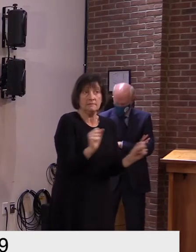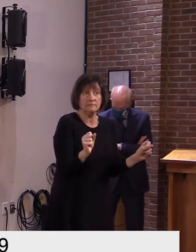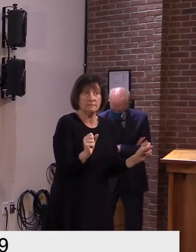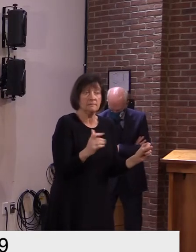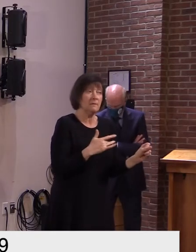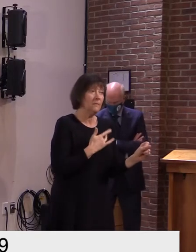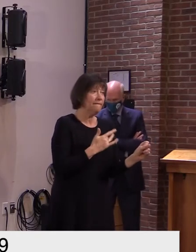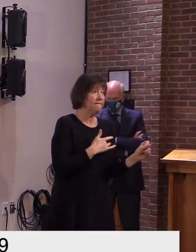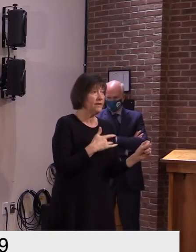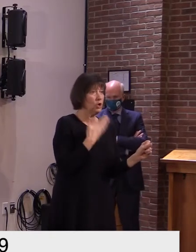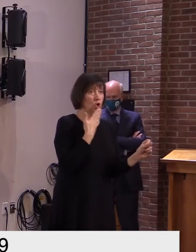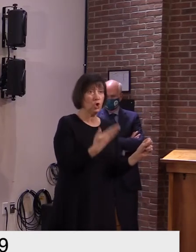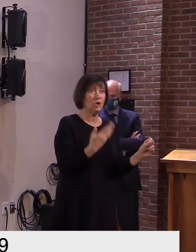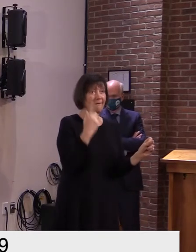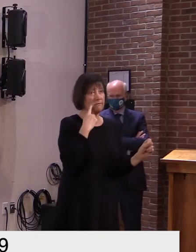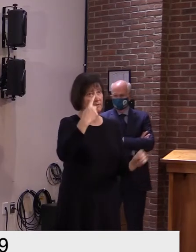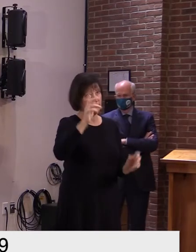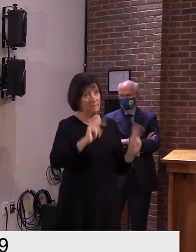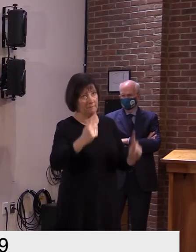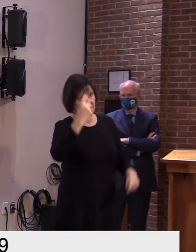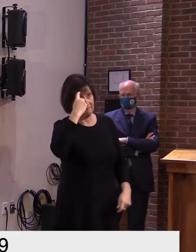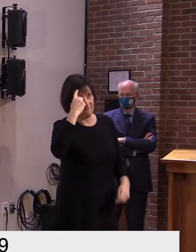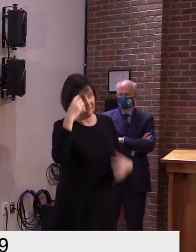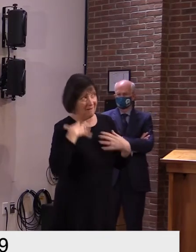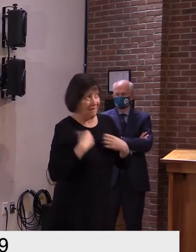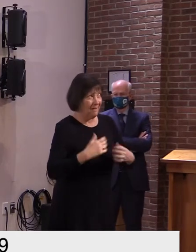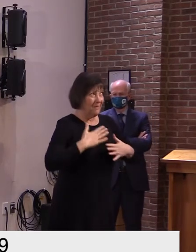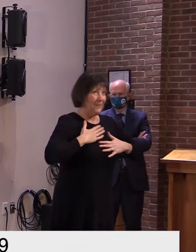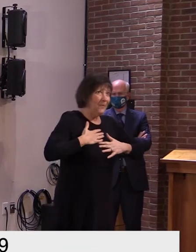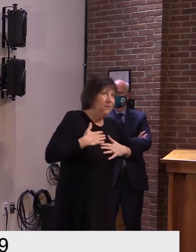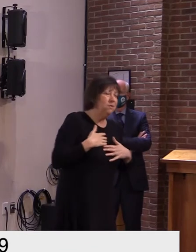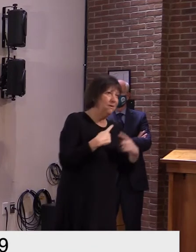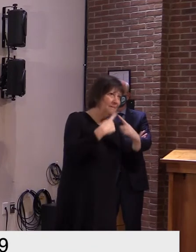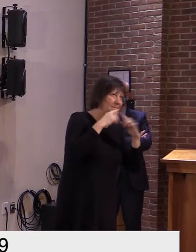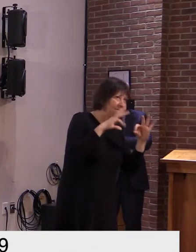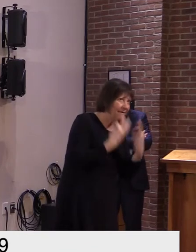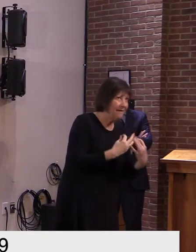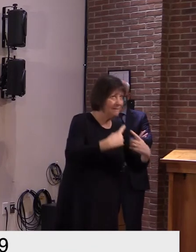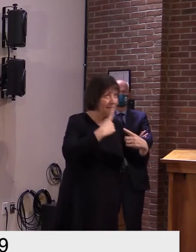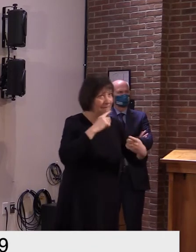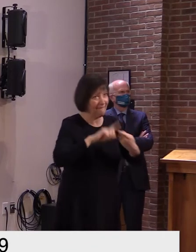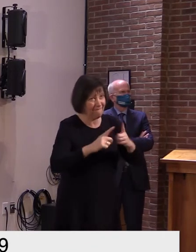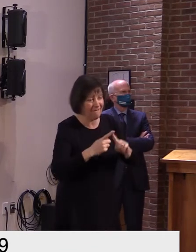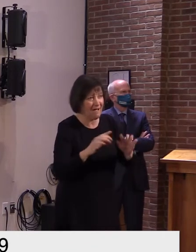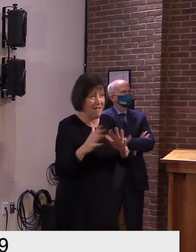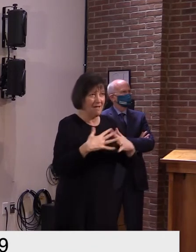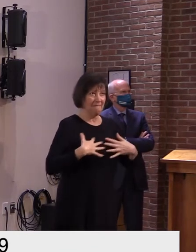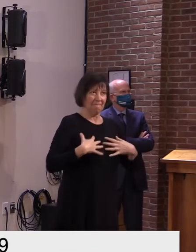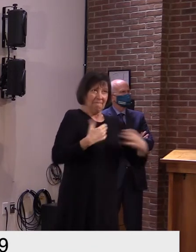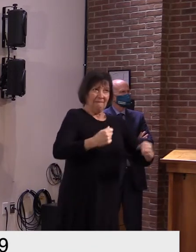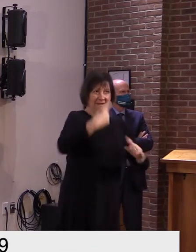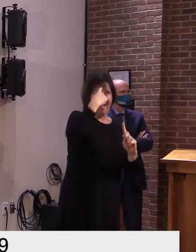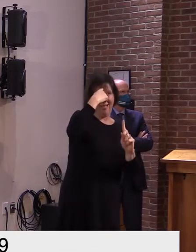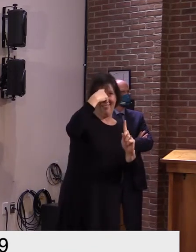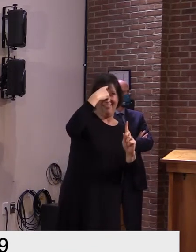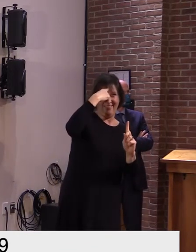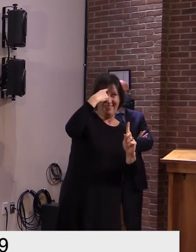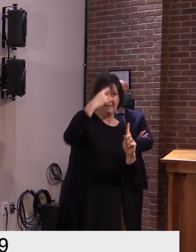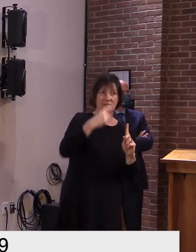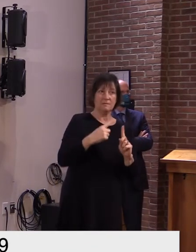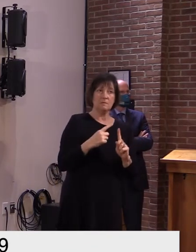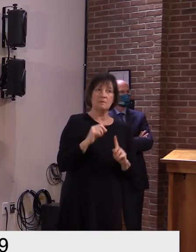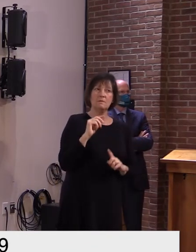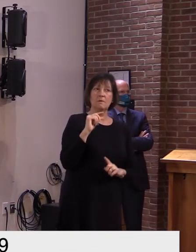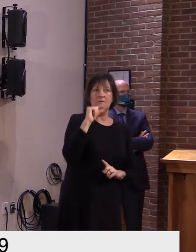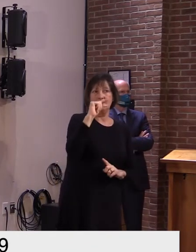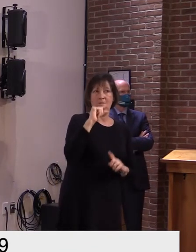we think that it's good for mental health in terms of outdoor recreation and youth sports as well. So again, very incremental changes,